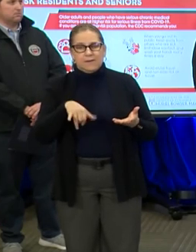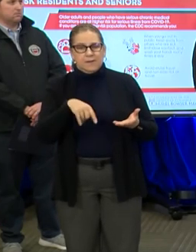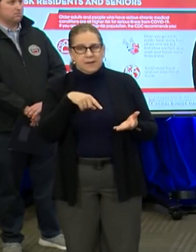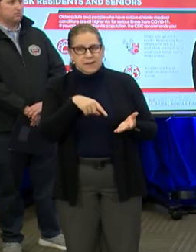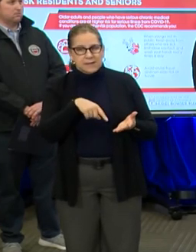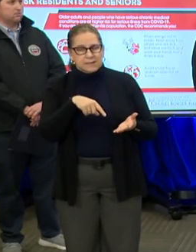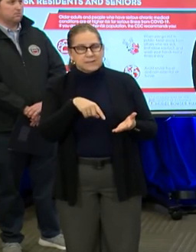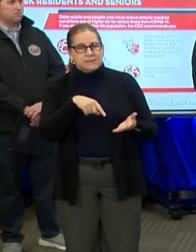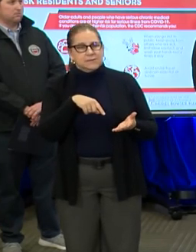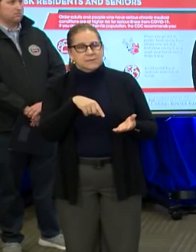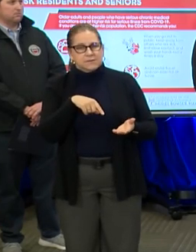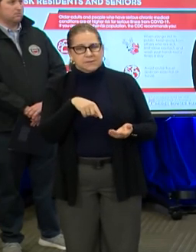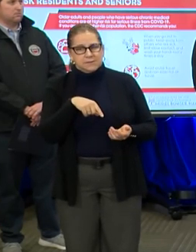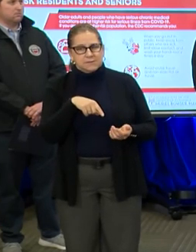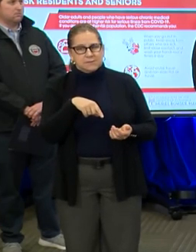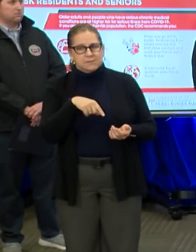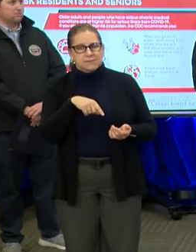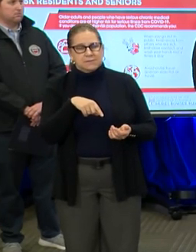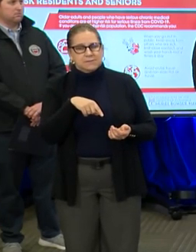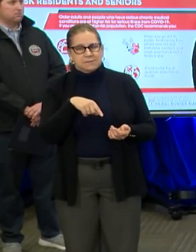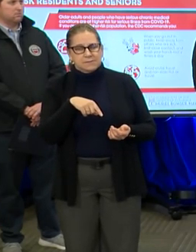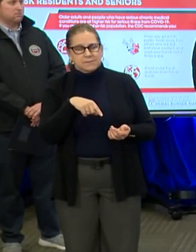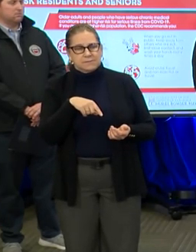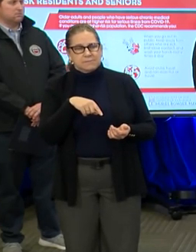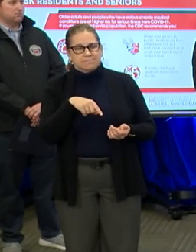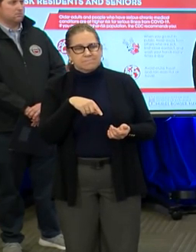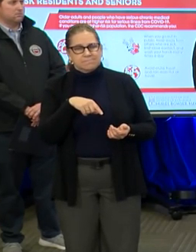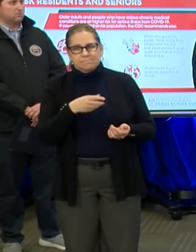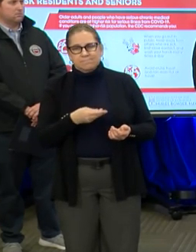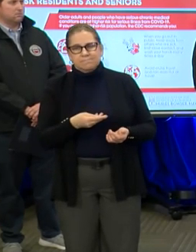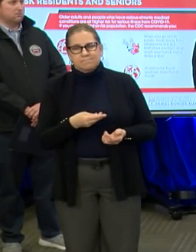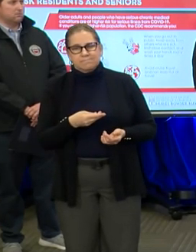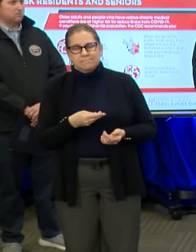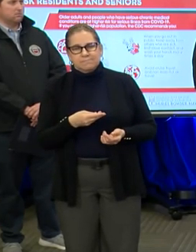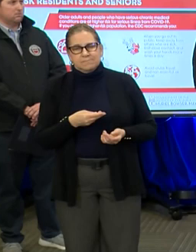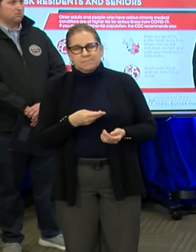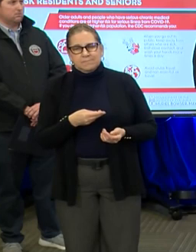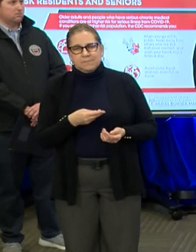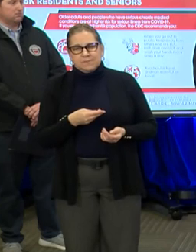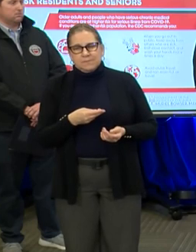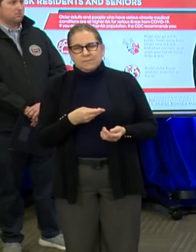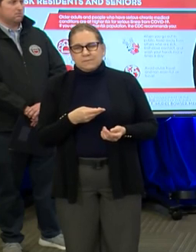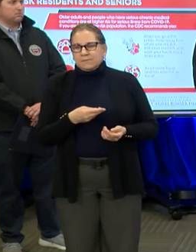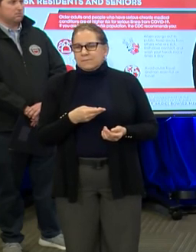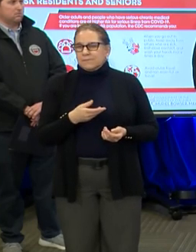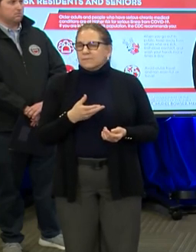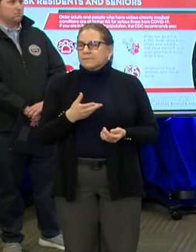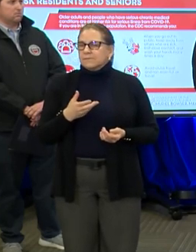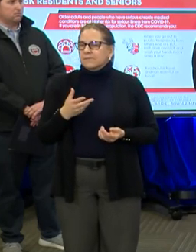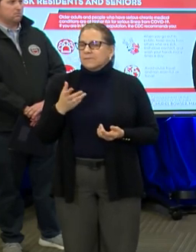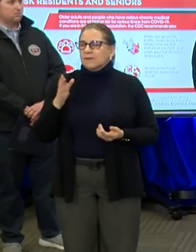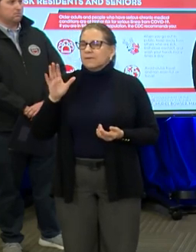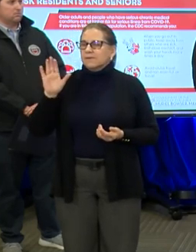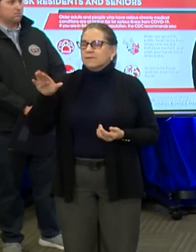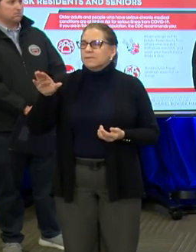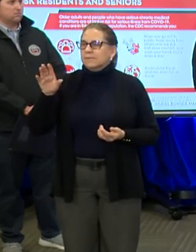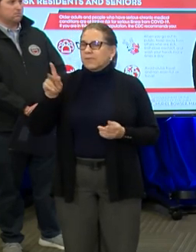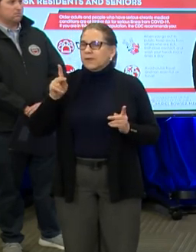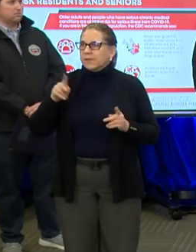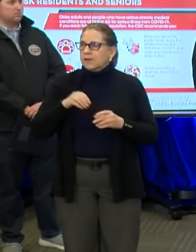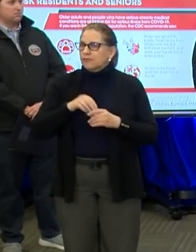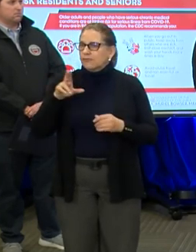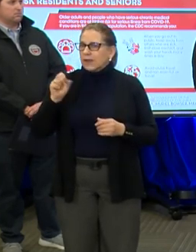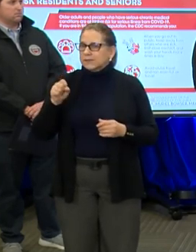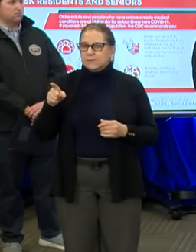a commentary to the general public in the United States that testing will be made widely available to every individual